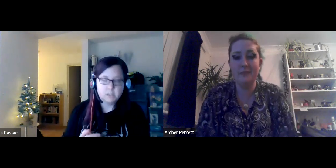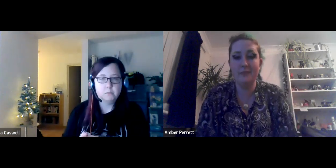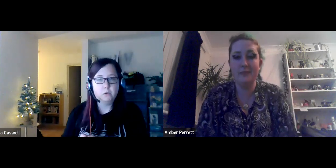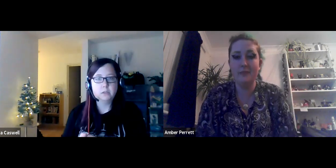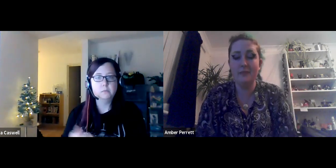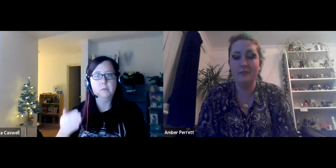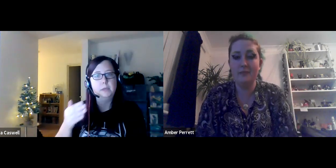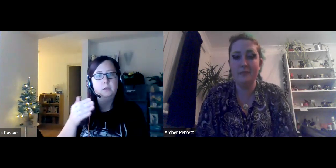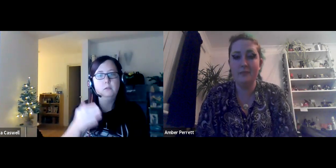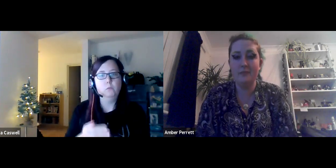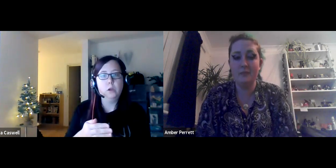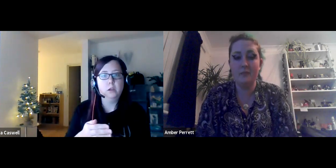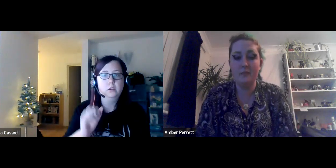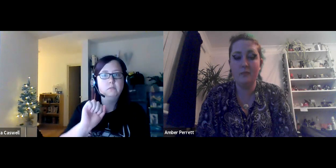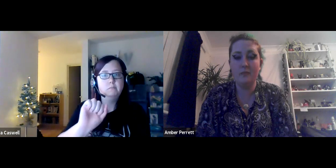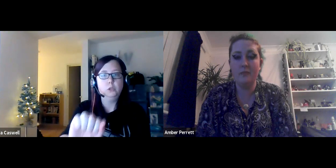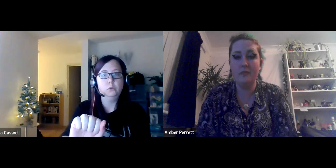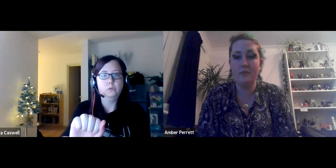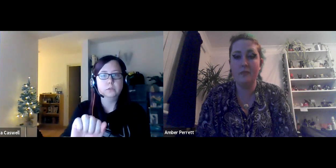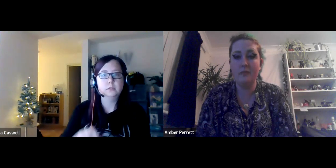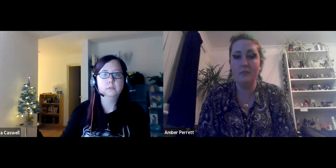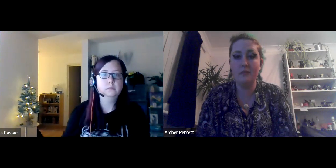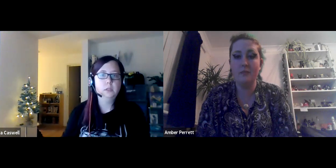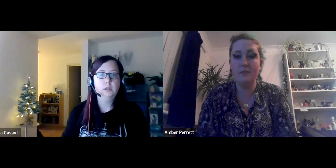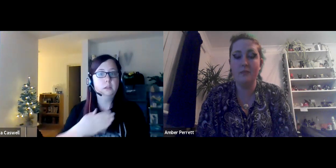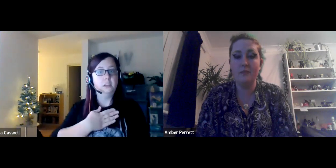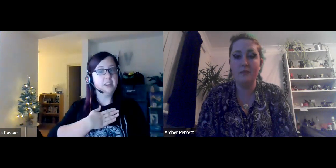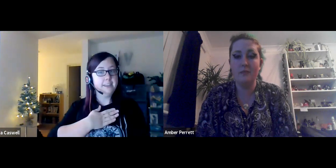Simple question might be work, yours, like.